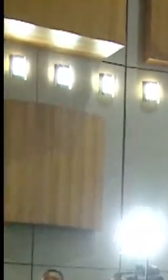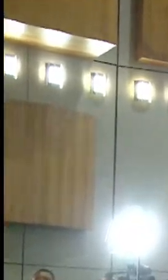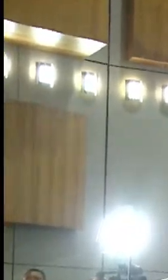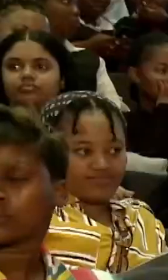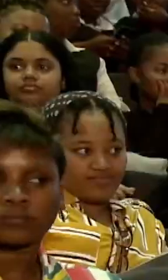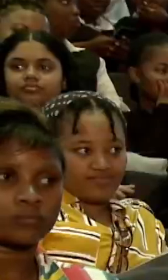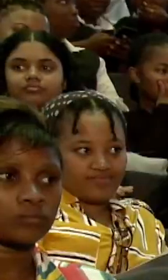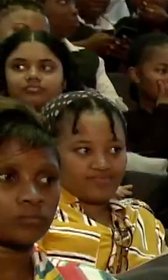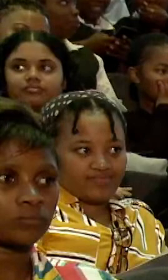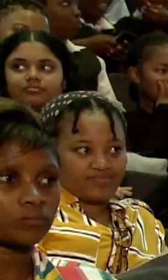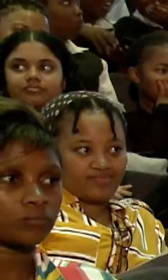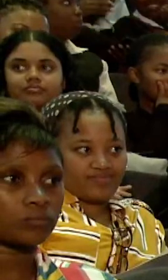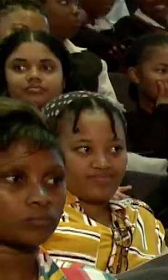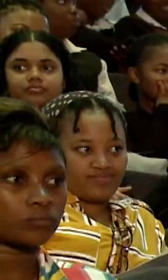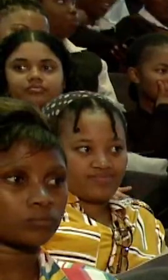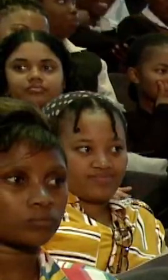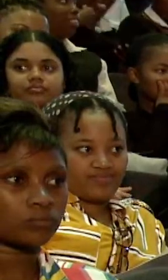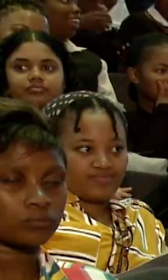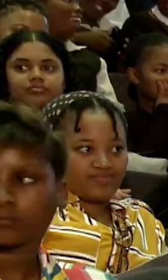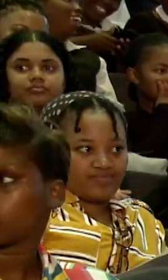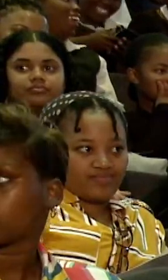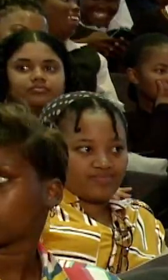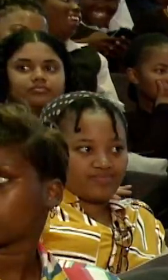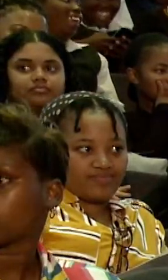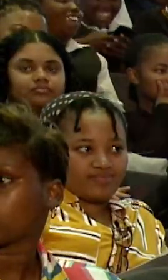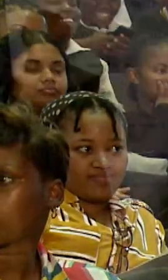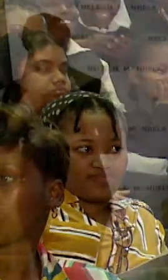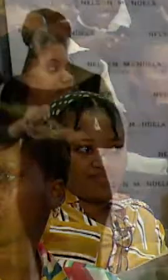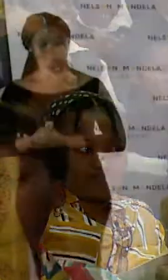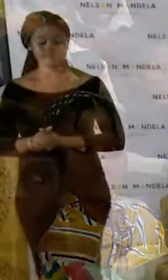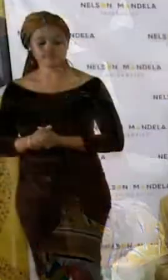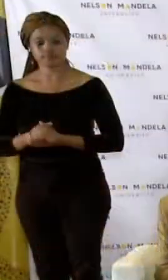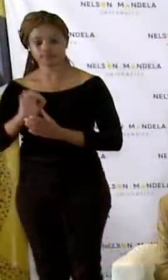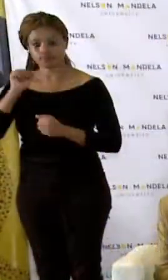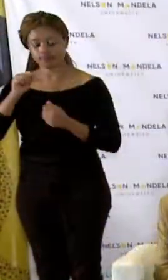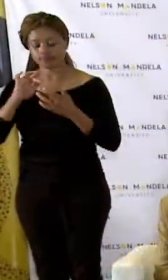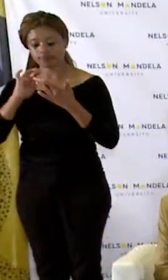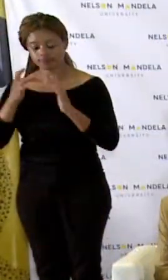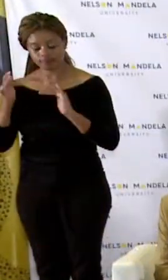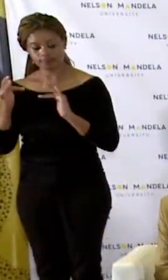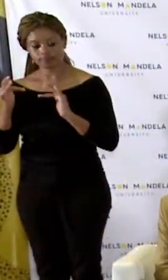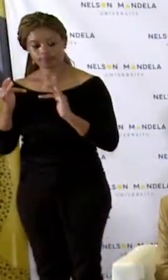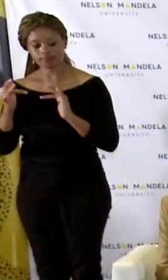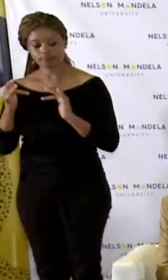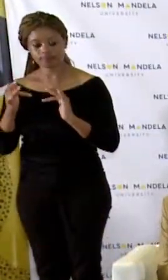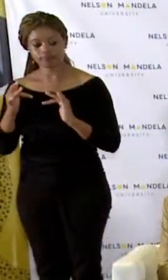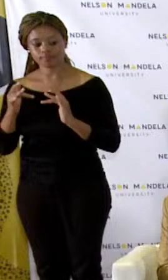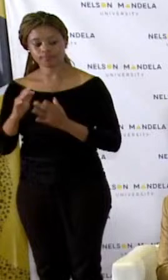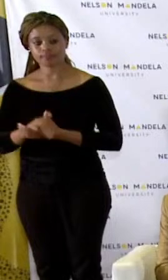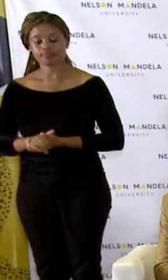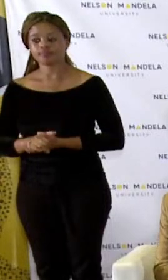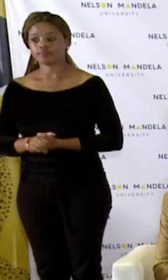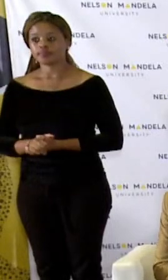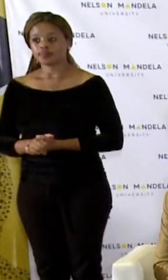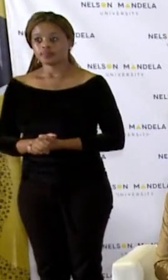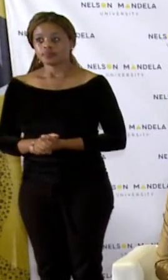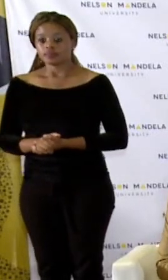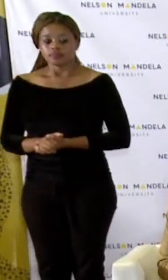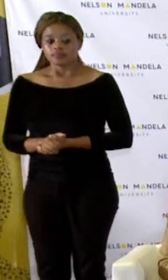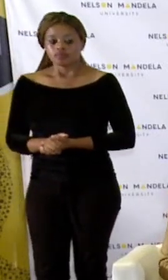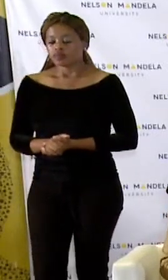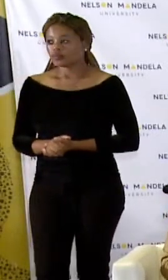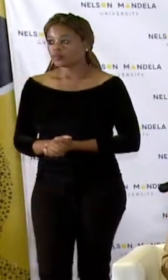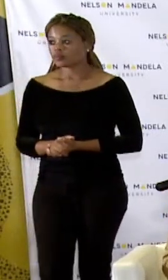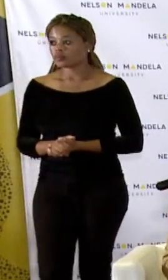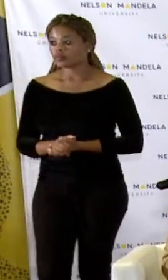And you're very correct. What you post today does follow you. The internet doesn't end in that sense, right? All right.